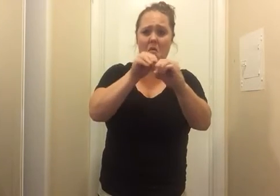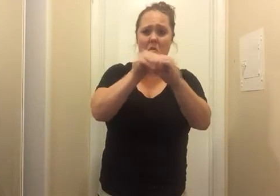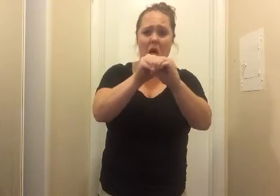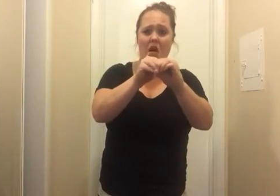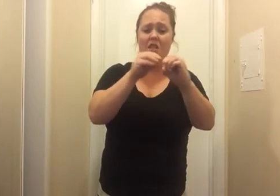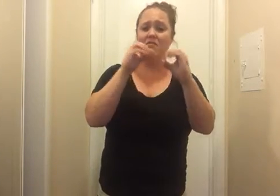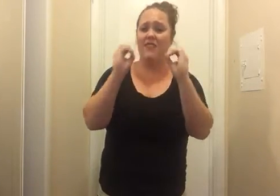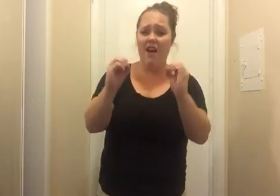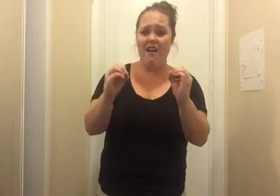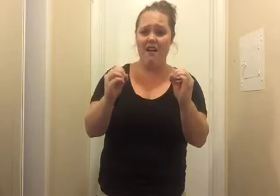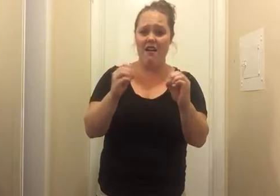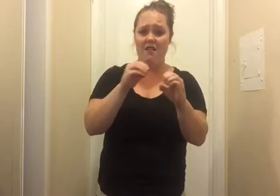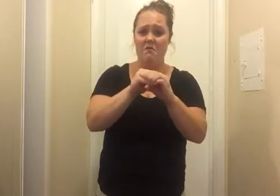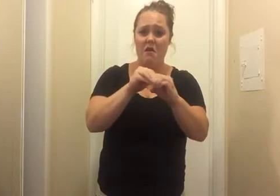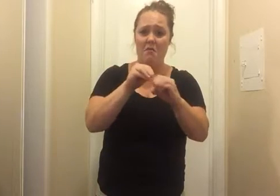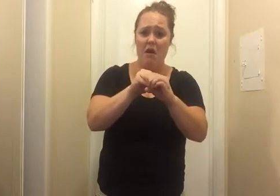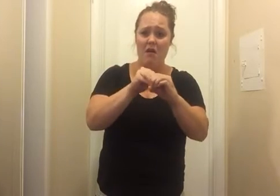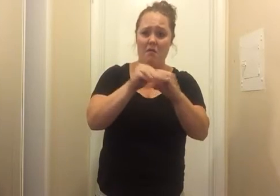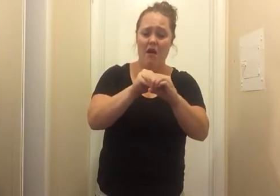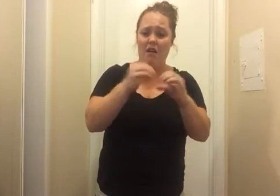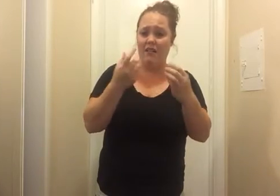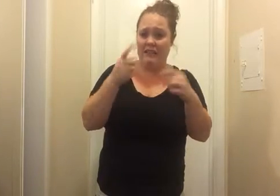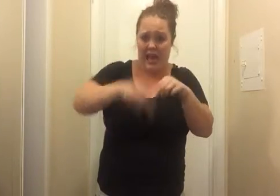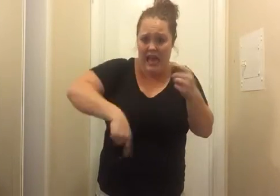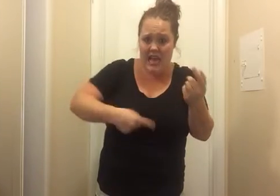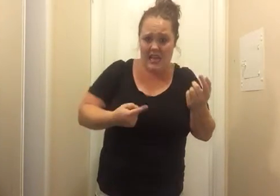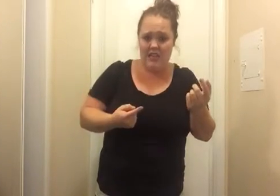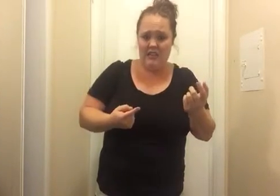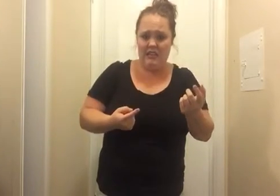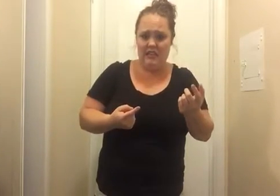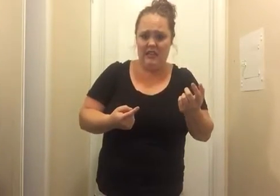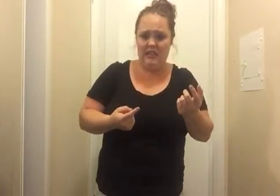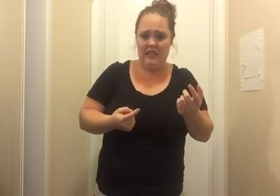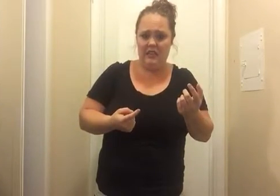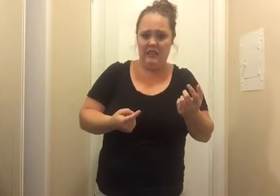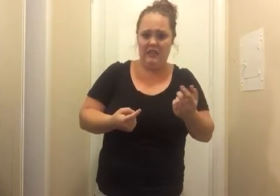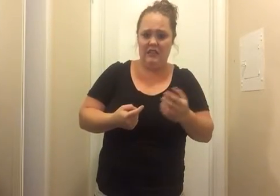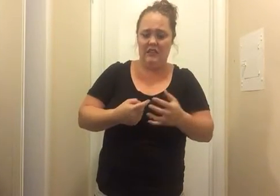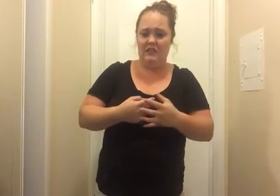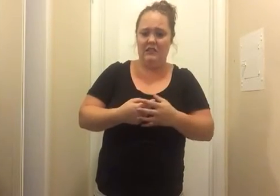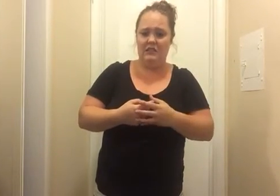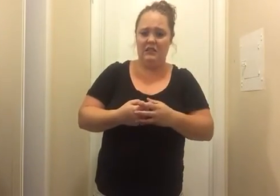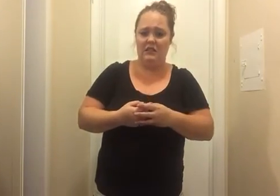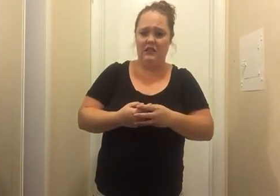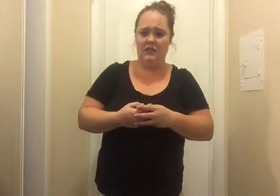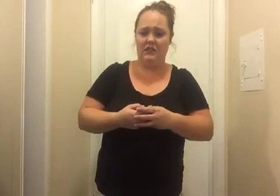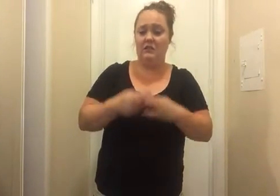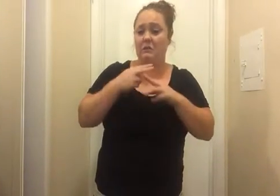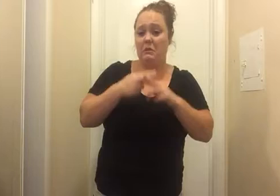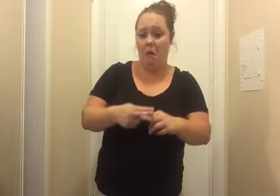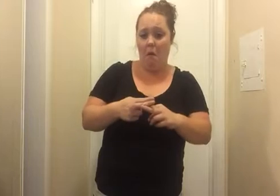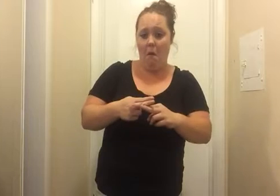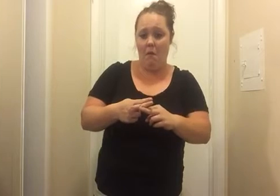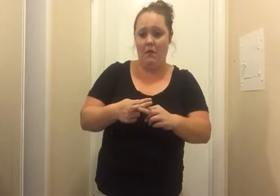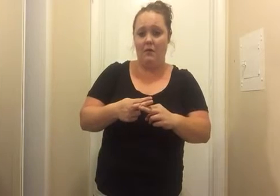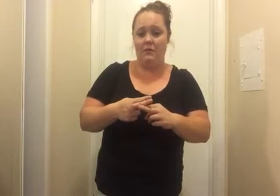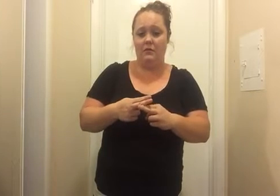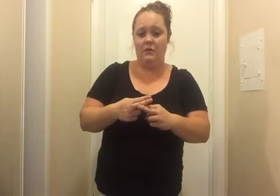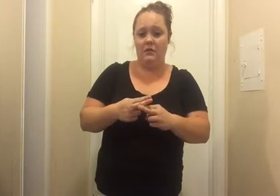from a kind of a blood clot that came off of one of these unstable plaques, this is called thrombosis. So this right